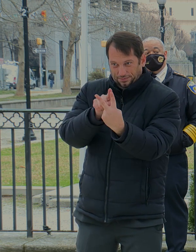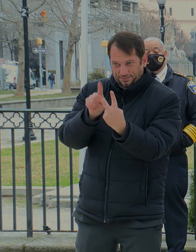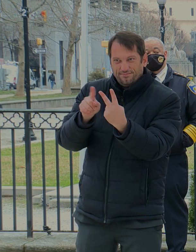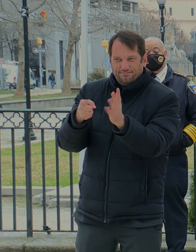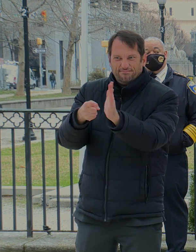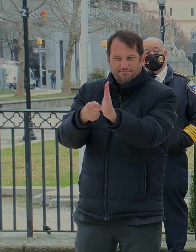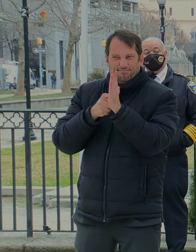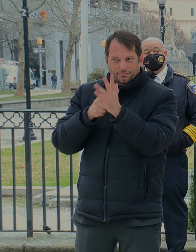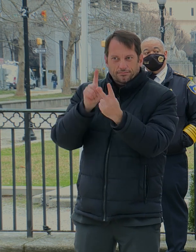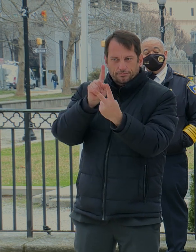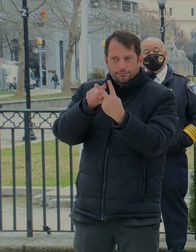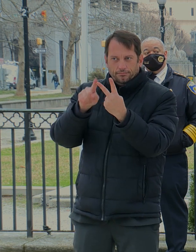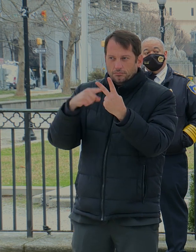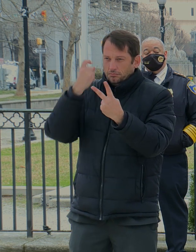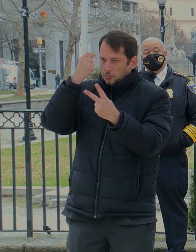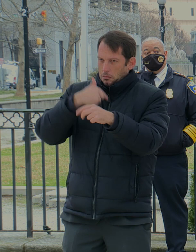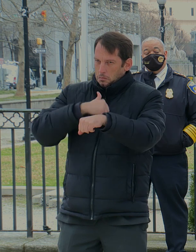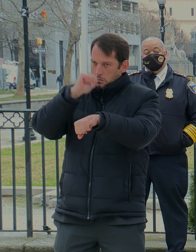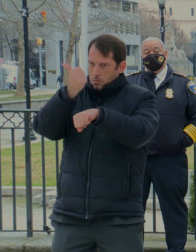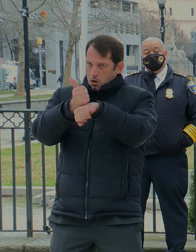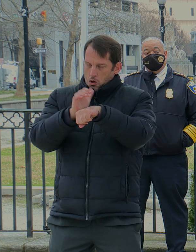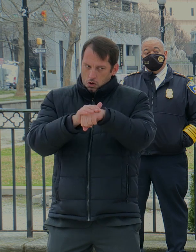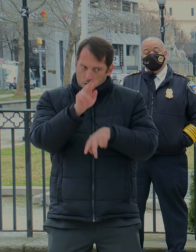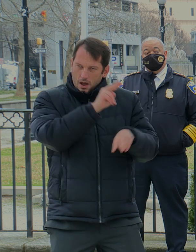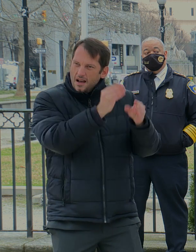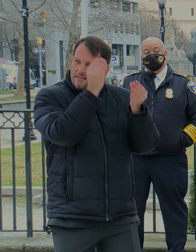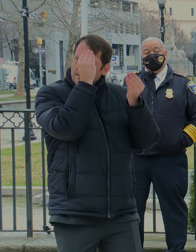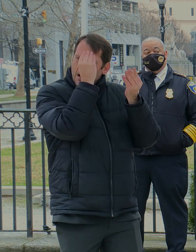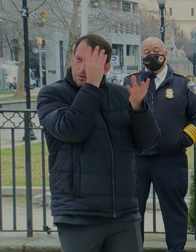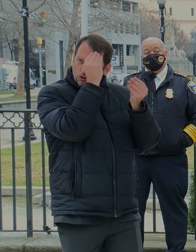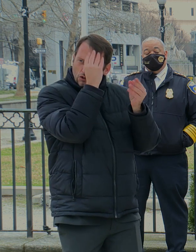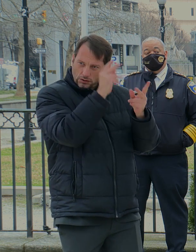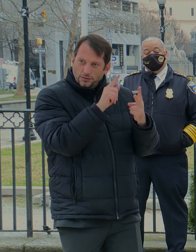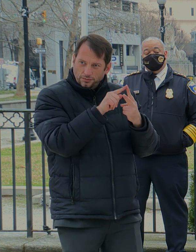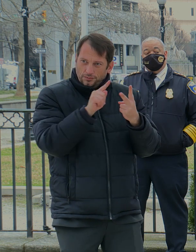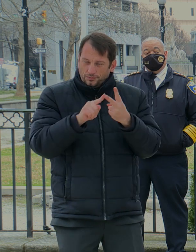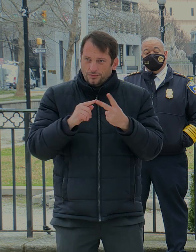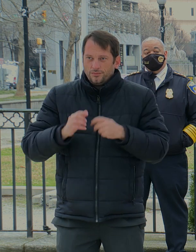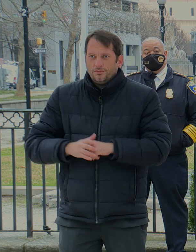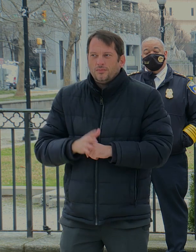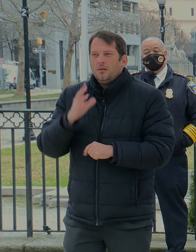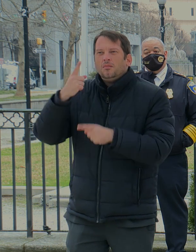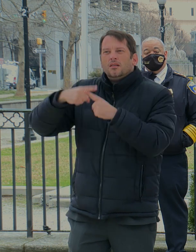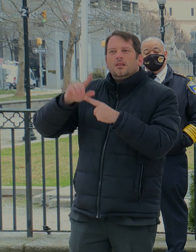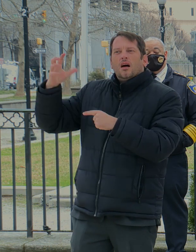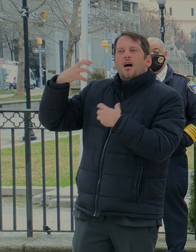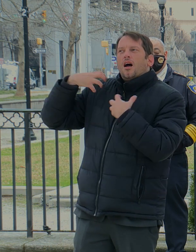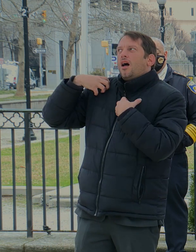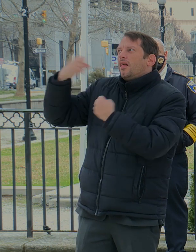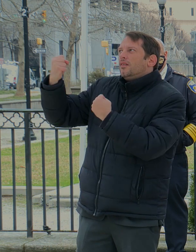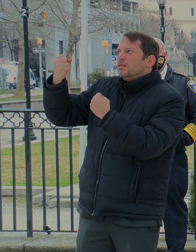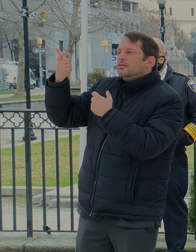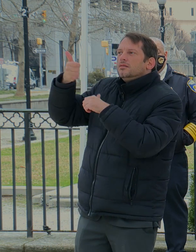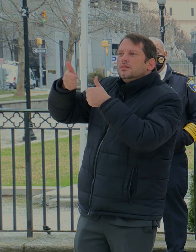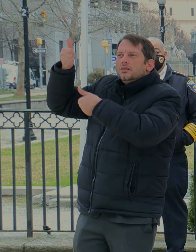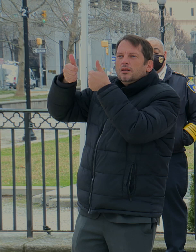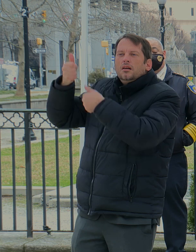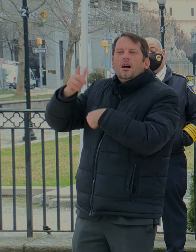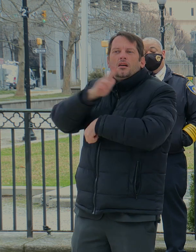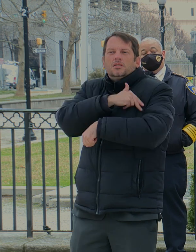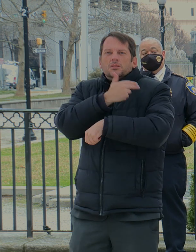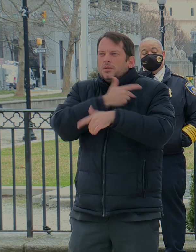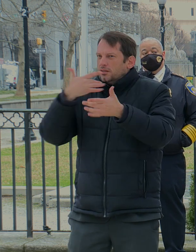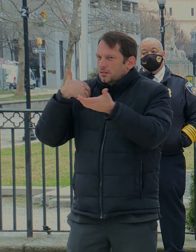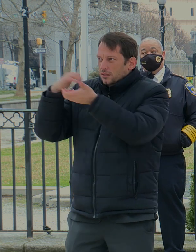data closely in the coming days with our health commissioner and hospital partners to see what, if any, impact traveling